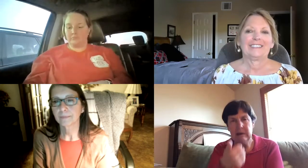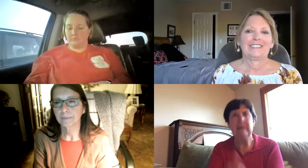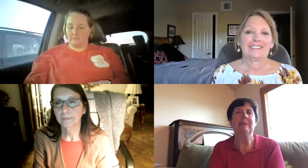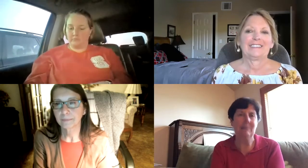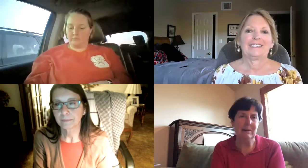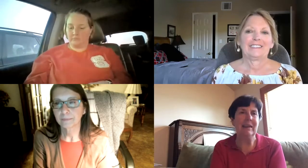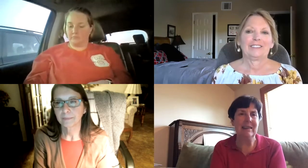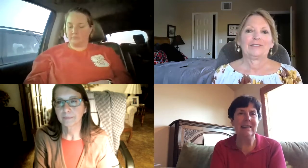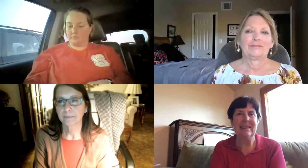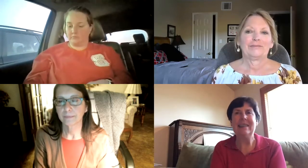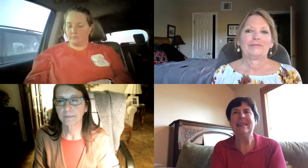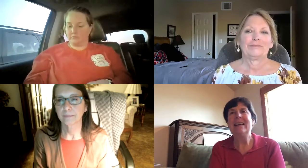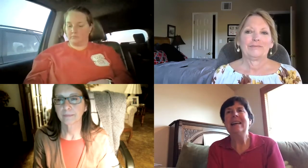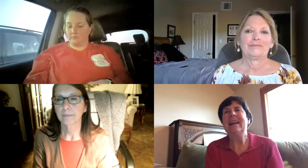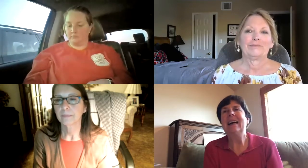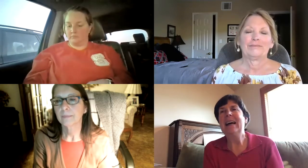tomorrow, right?